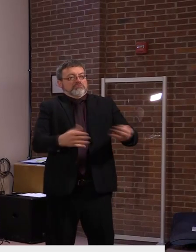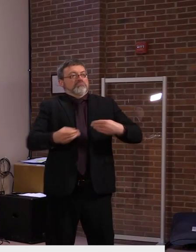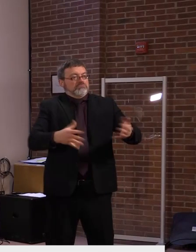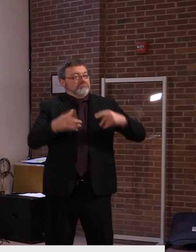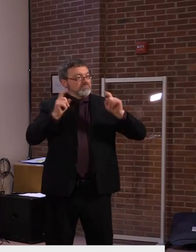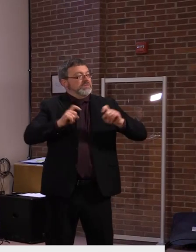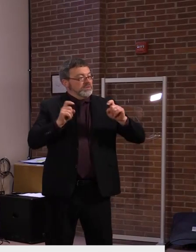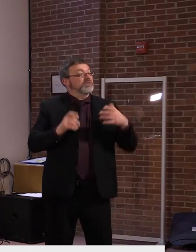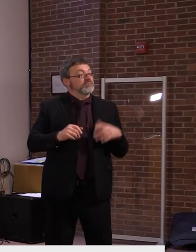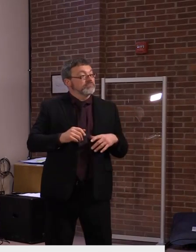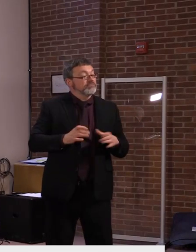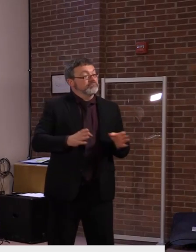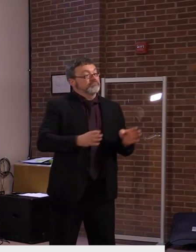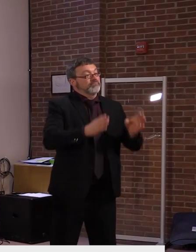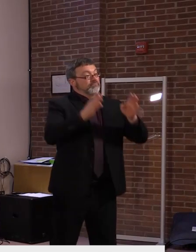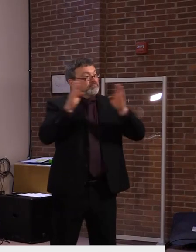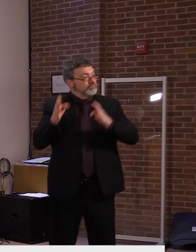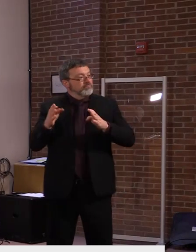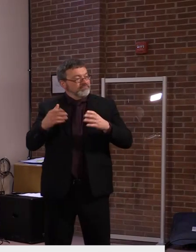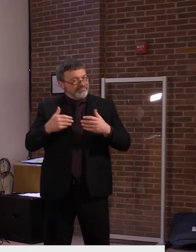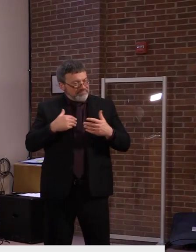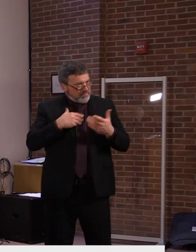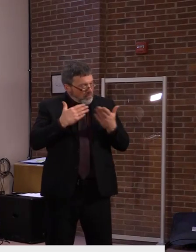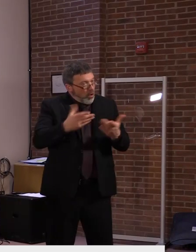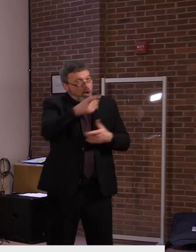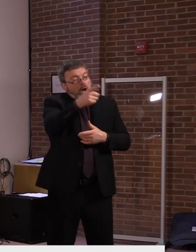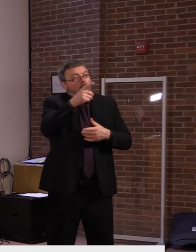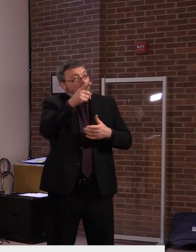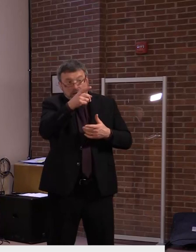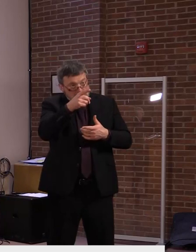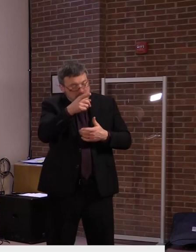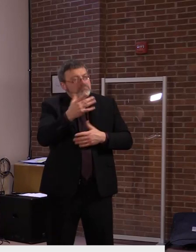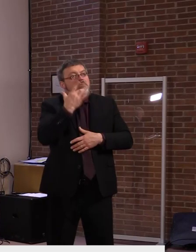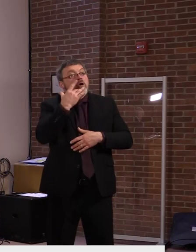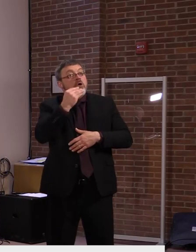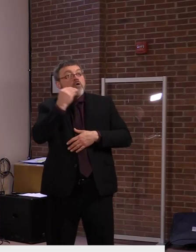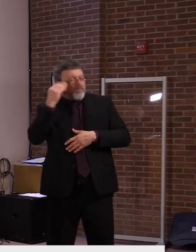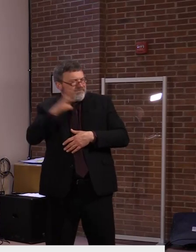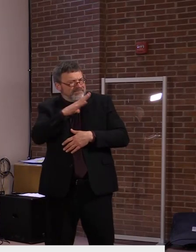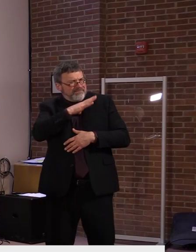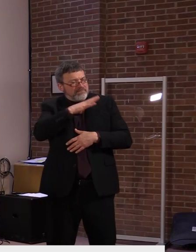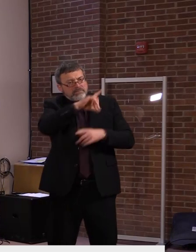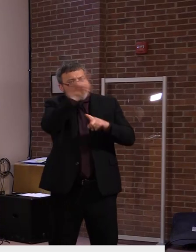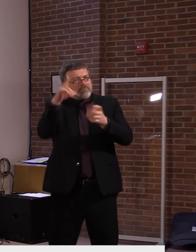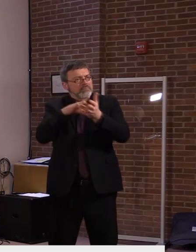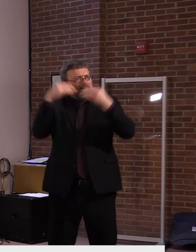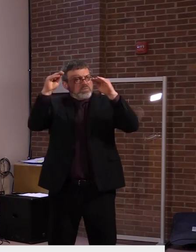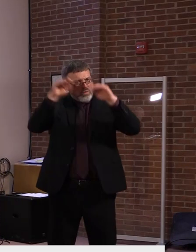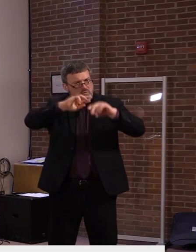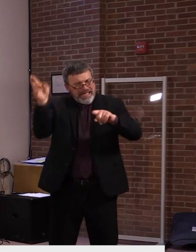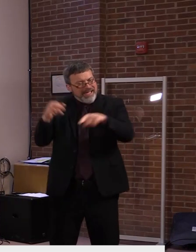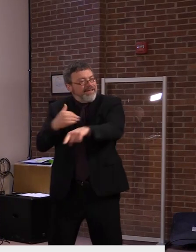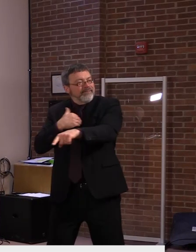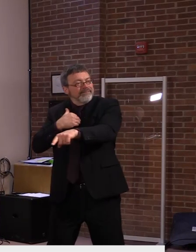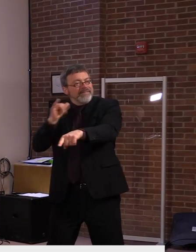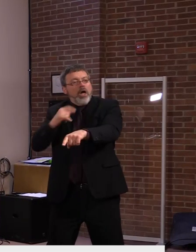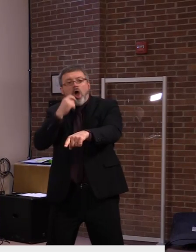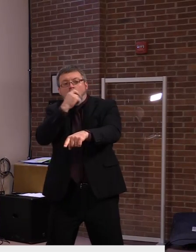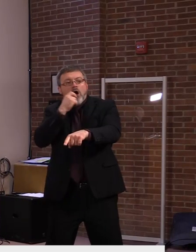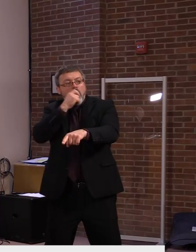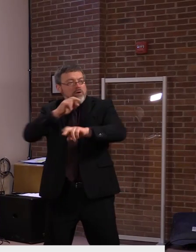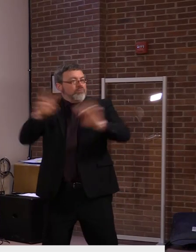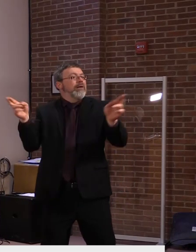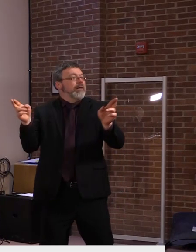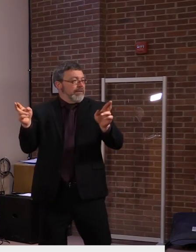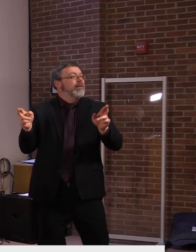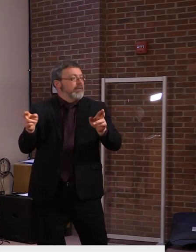are available at local pharmacies or online. We are confident that with careful monitoring and by